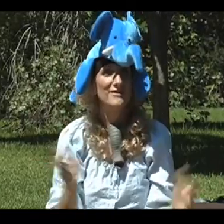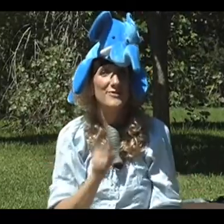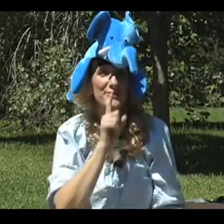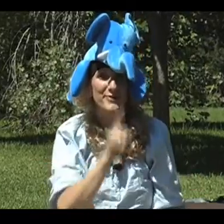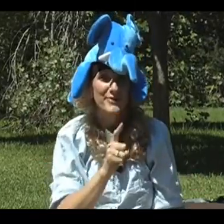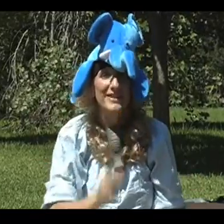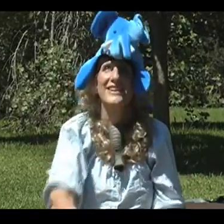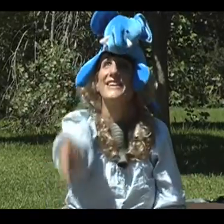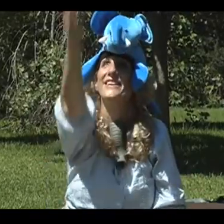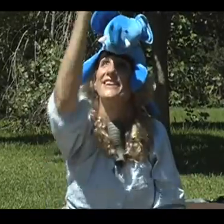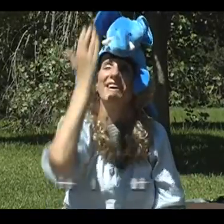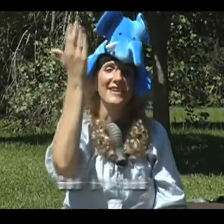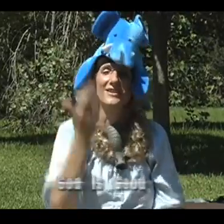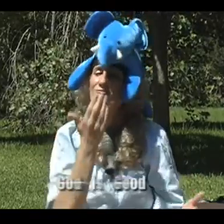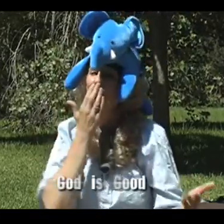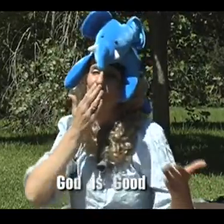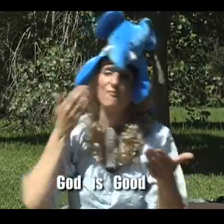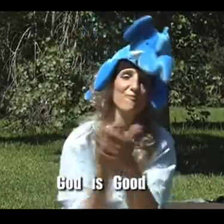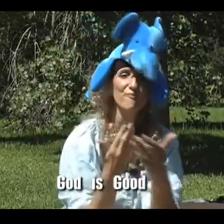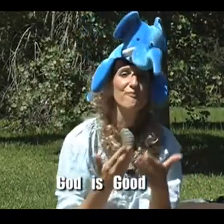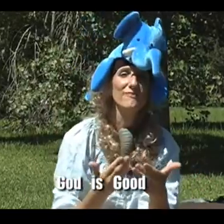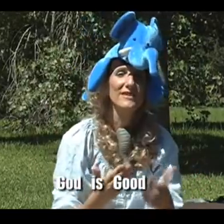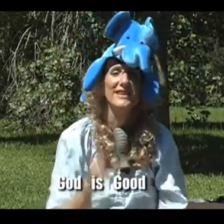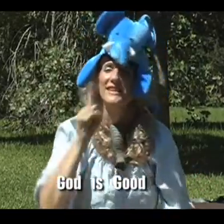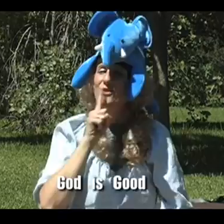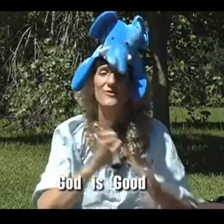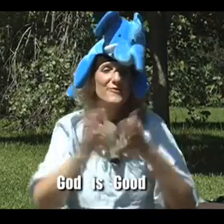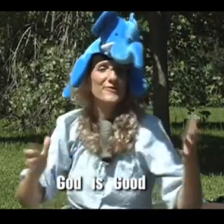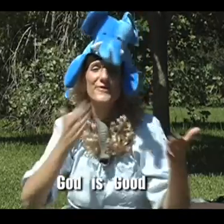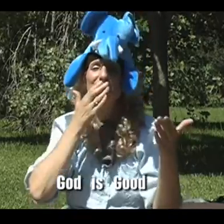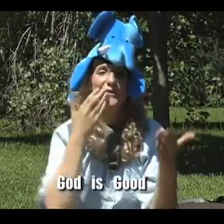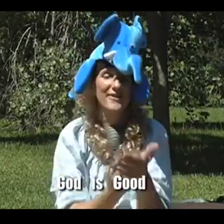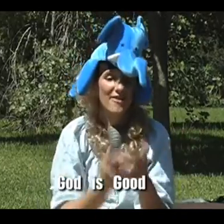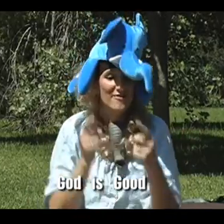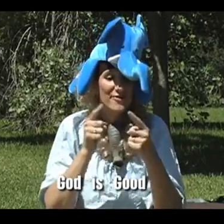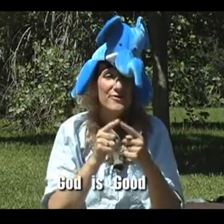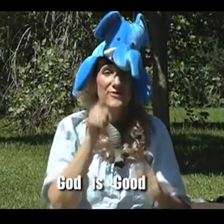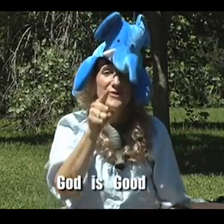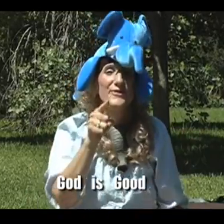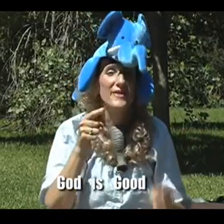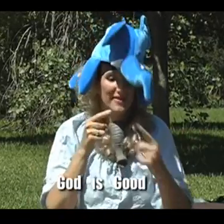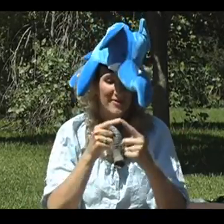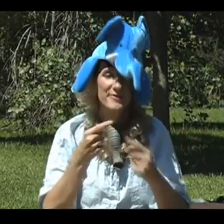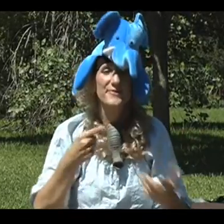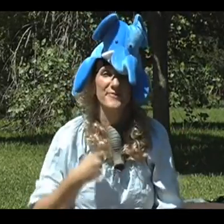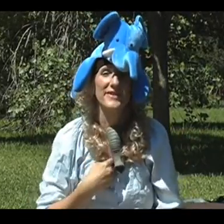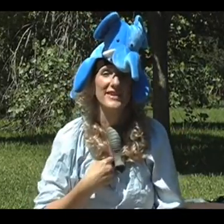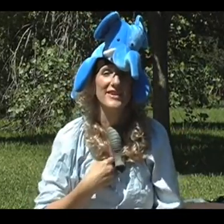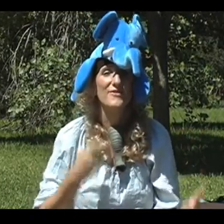awesome. It's true that God is good. He's so good to you and to me.